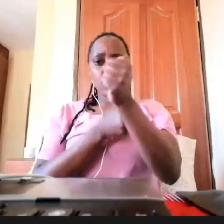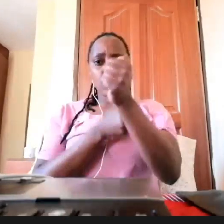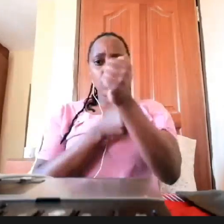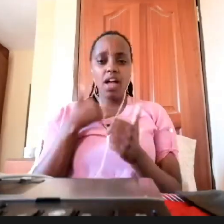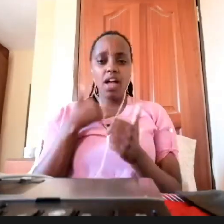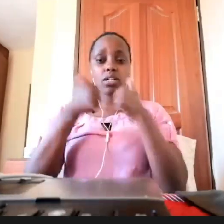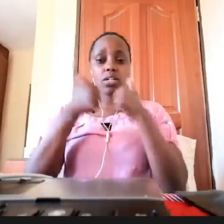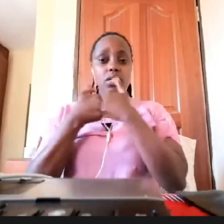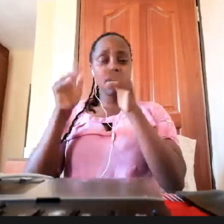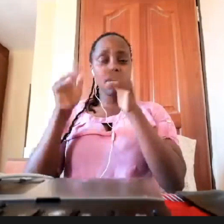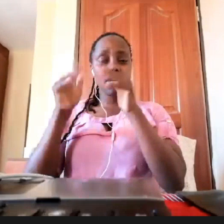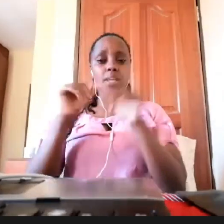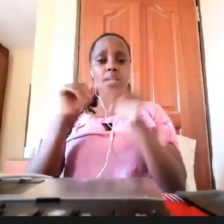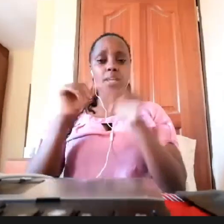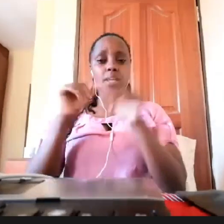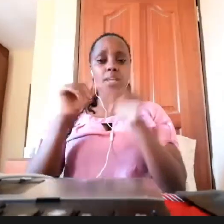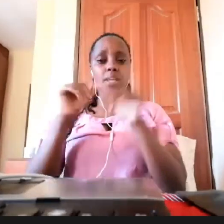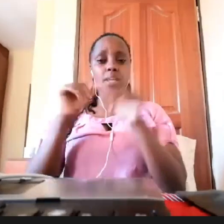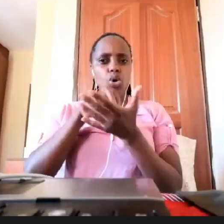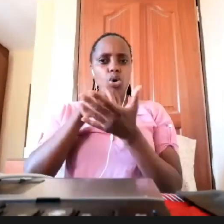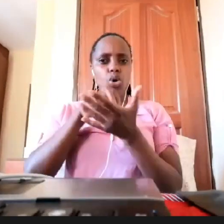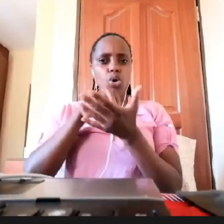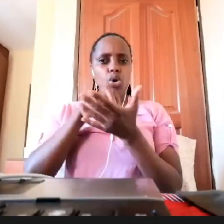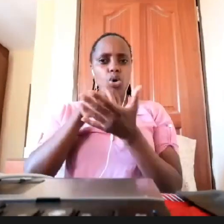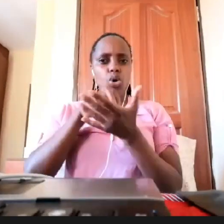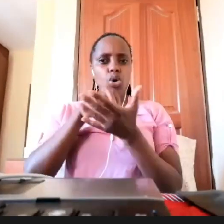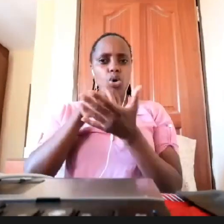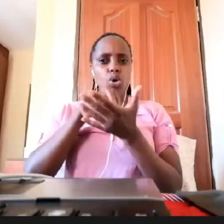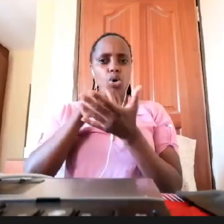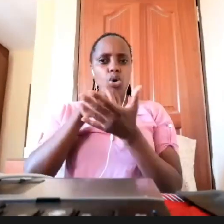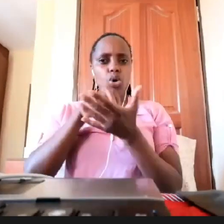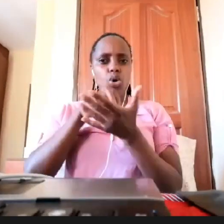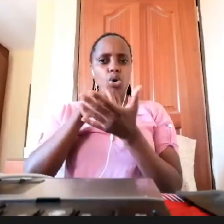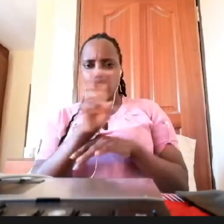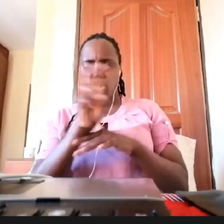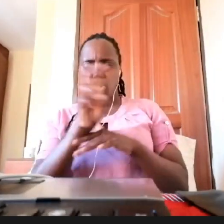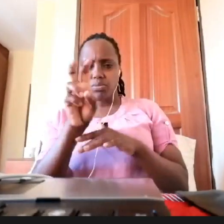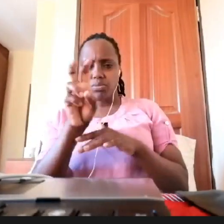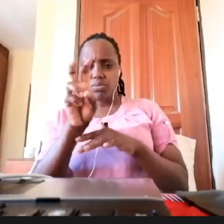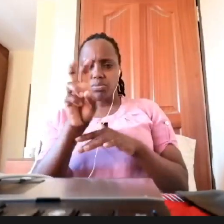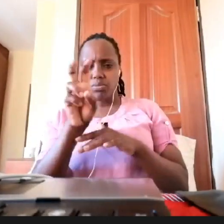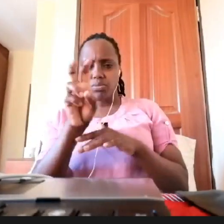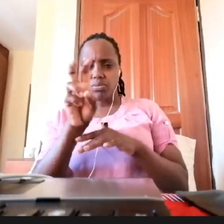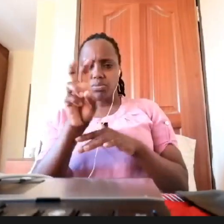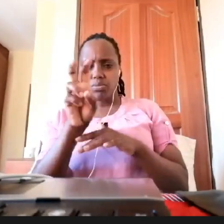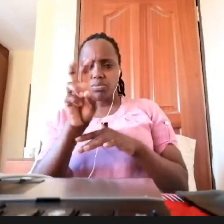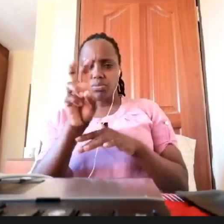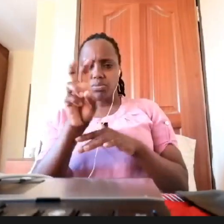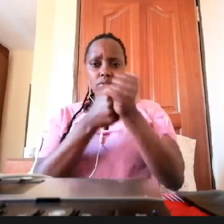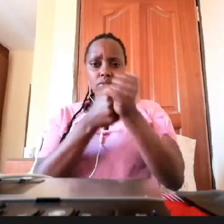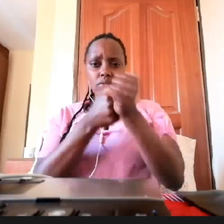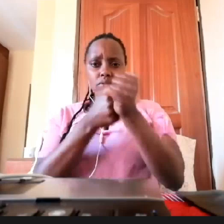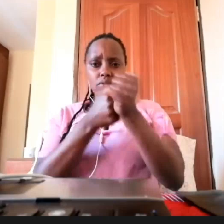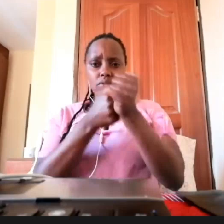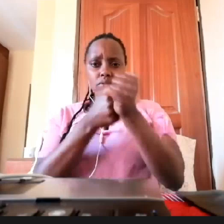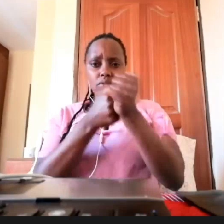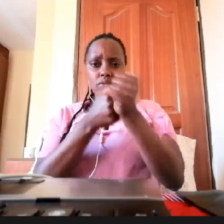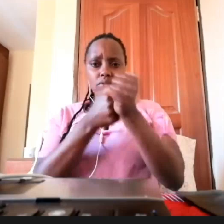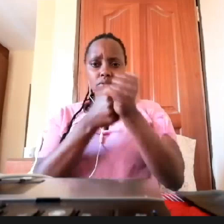challenges with regard to the content is some of the concluding observations, particularly some of the complementary reports, particularly